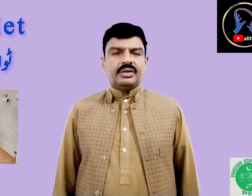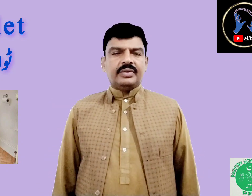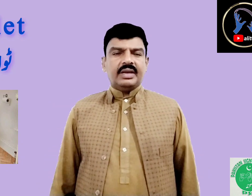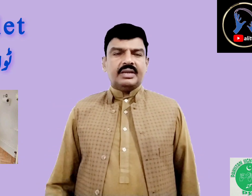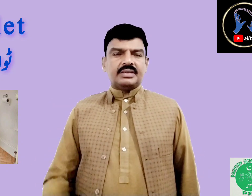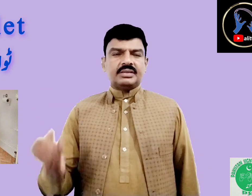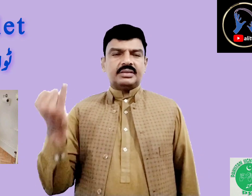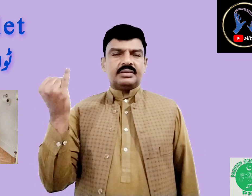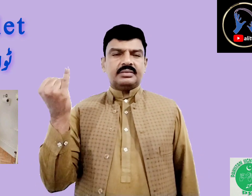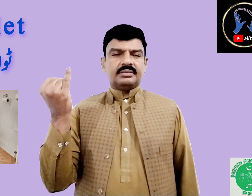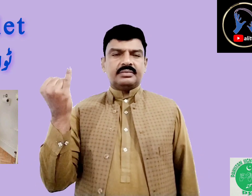toilet